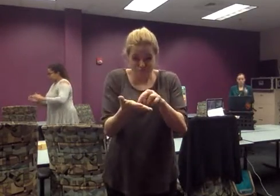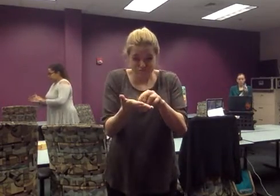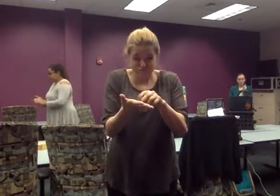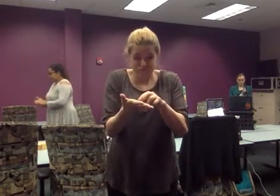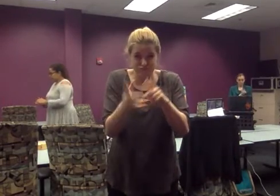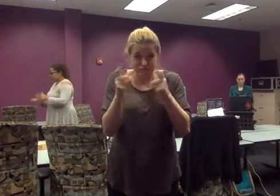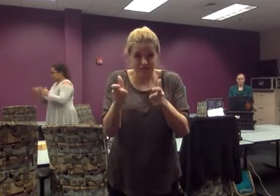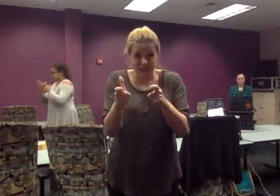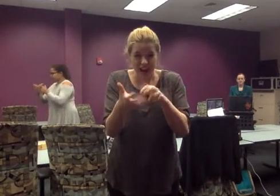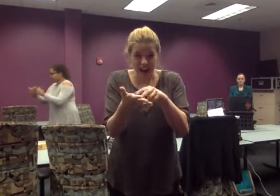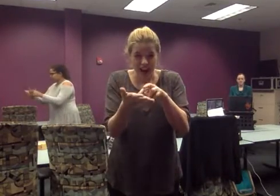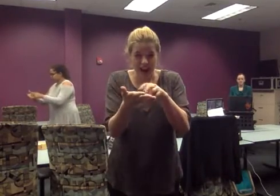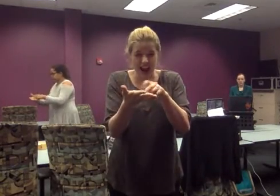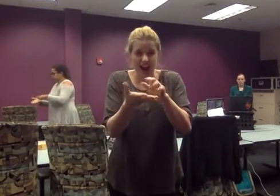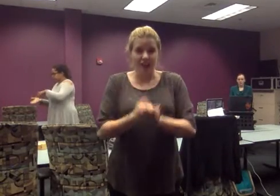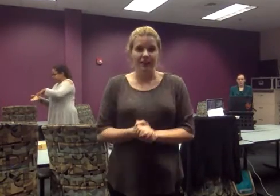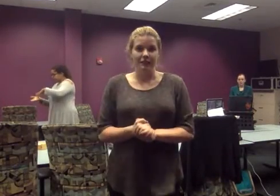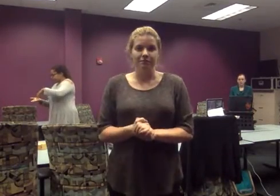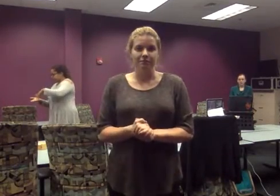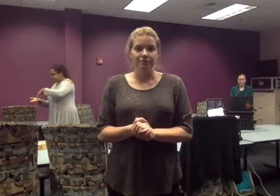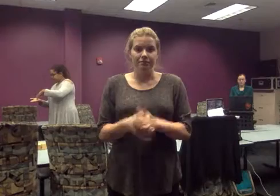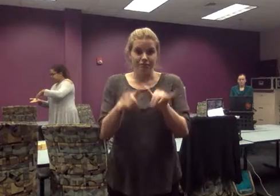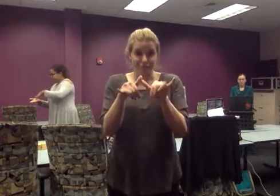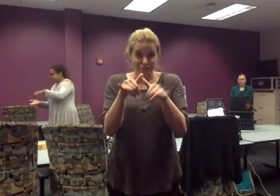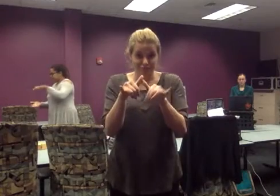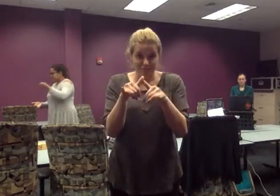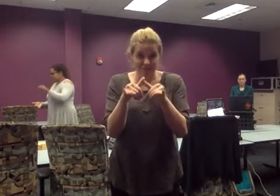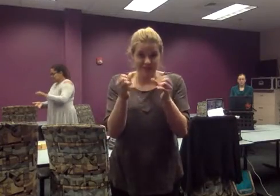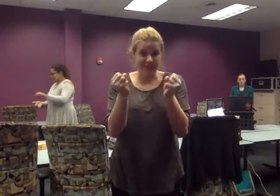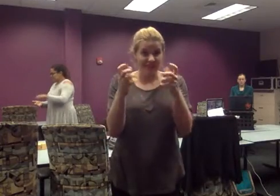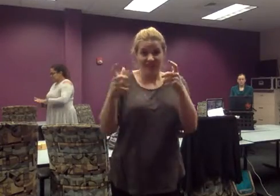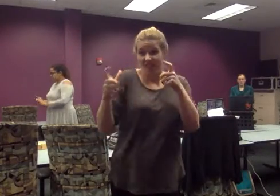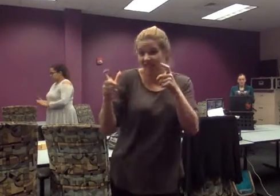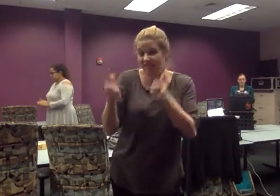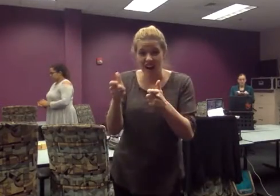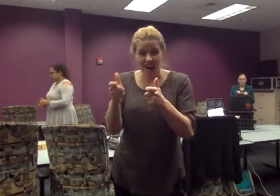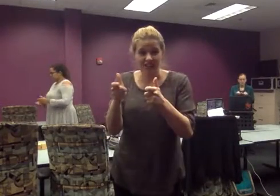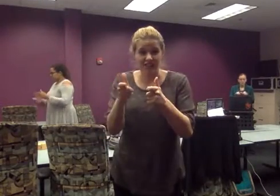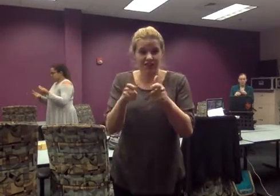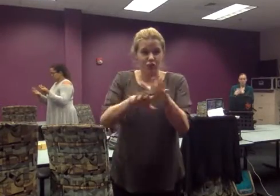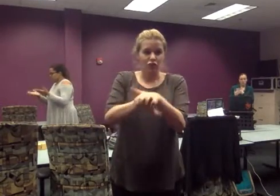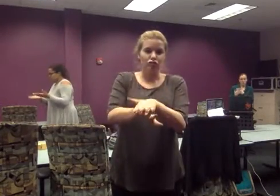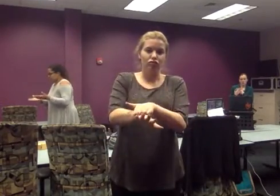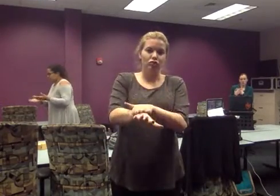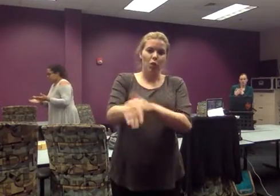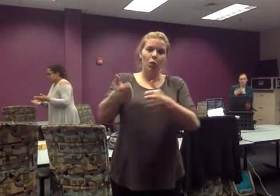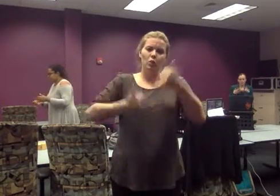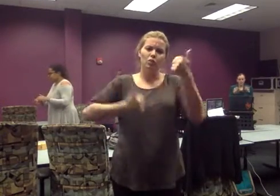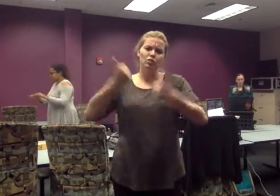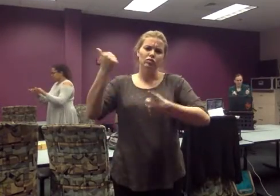And so what we'll do is we'll measure how fast or how slow we breathe in and